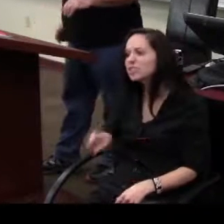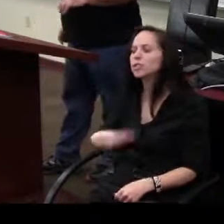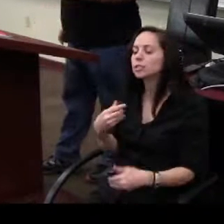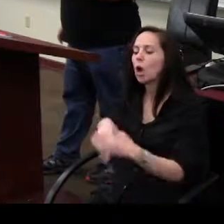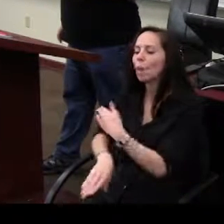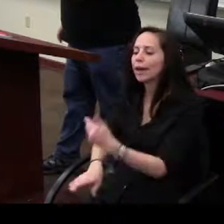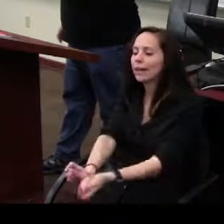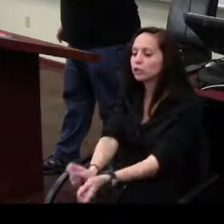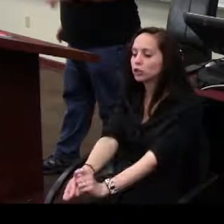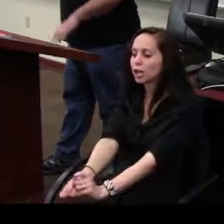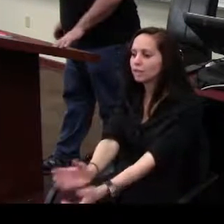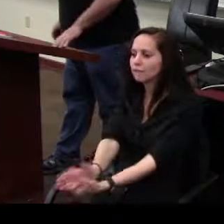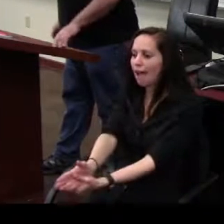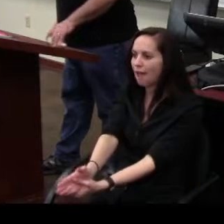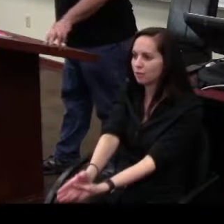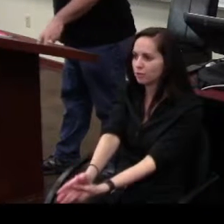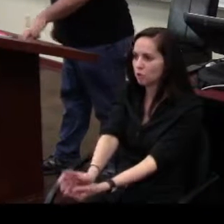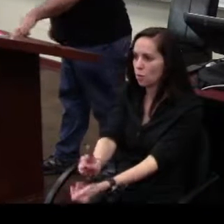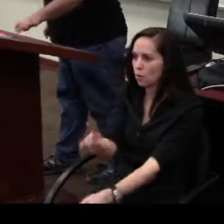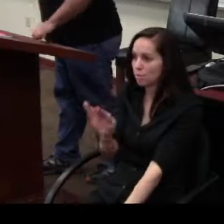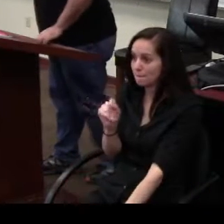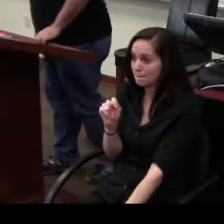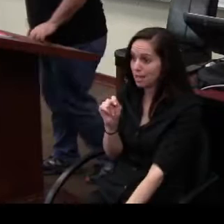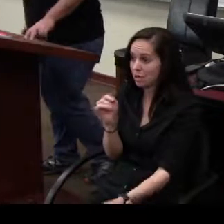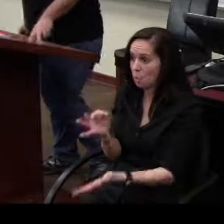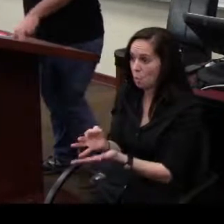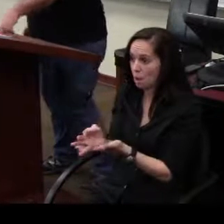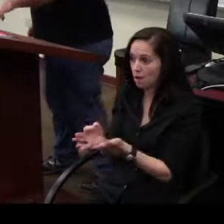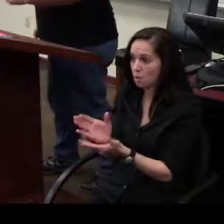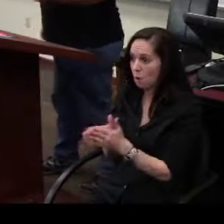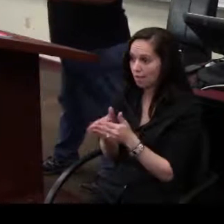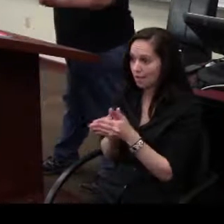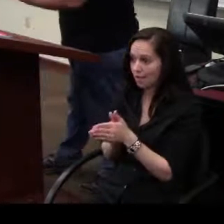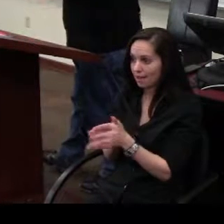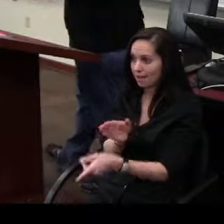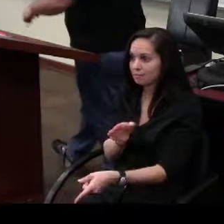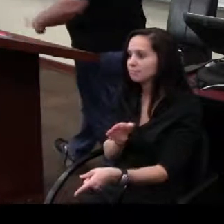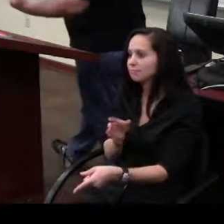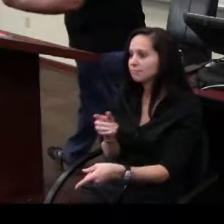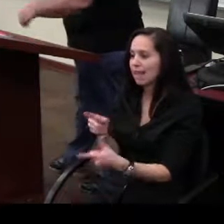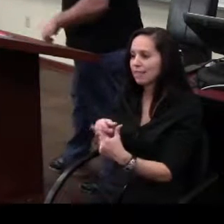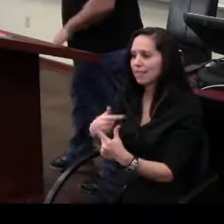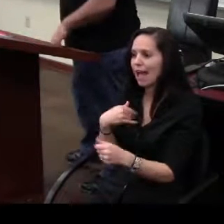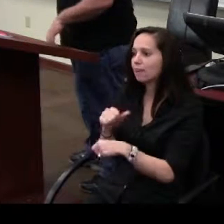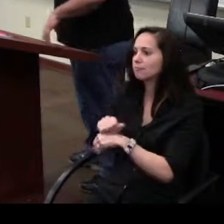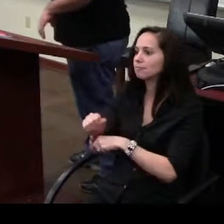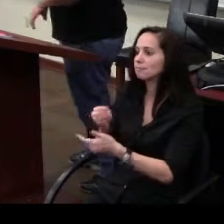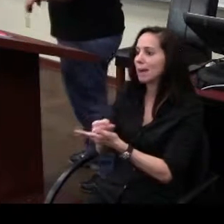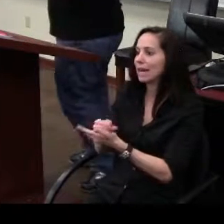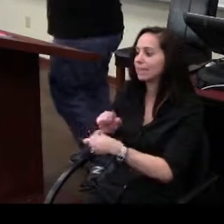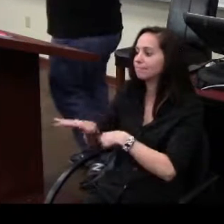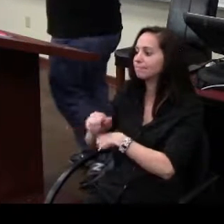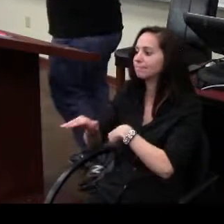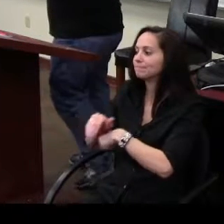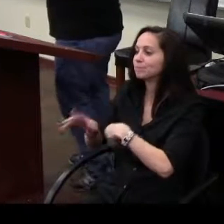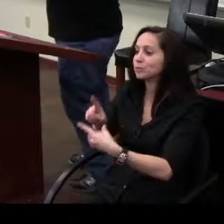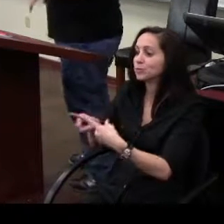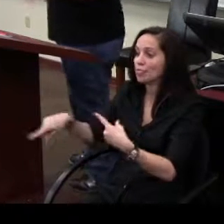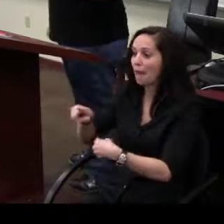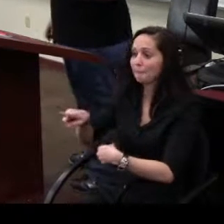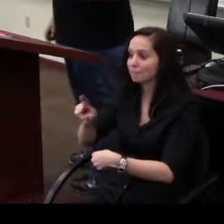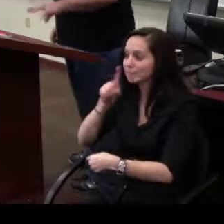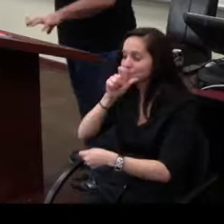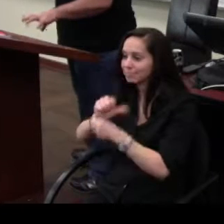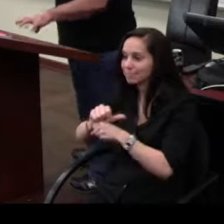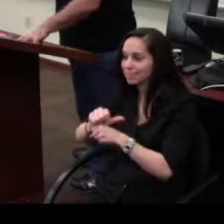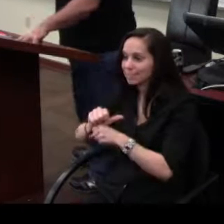there and change the files where the Bitcoin wallet goes to, and they're actually having money sent to them, and they didn't even do the infection. Awesome stuff,